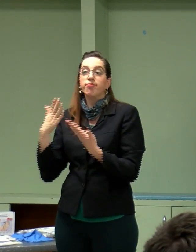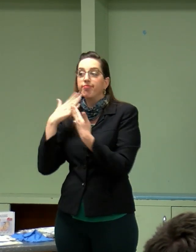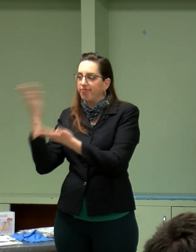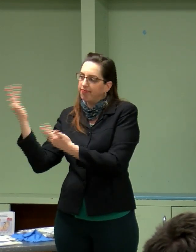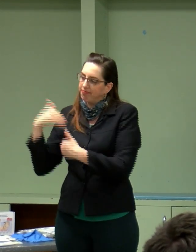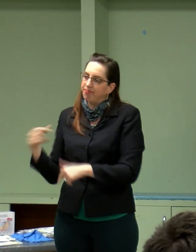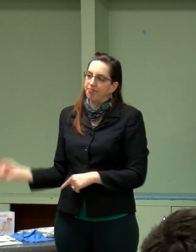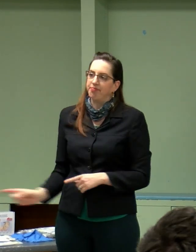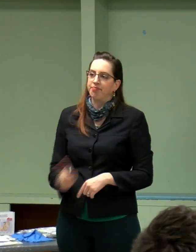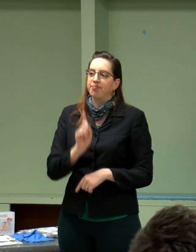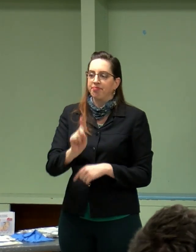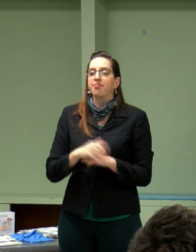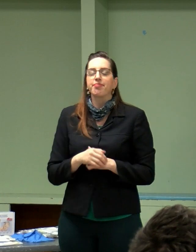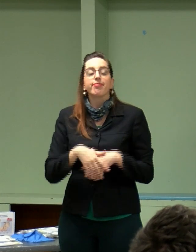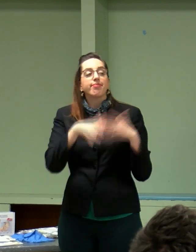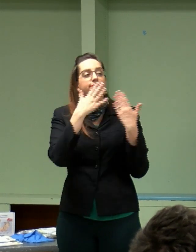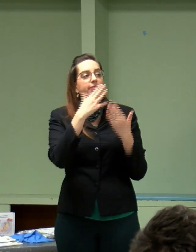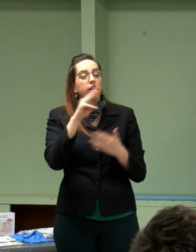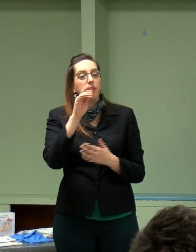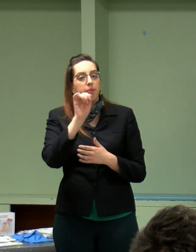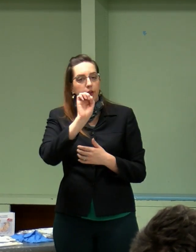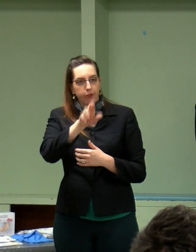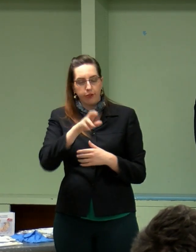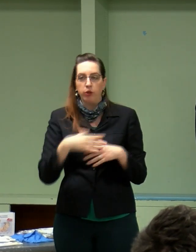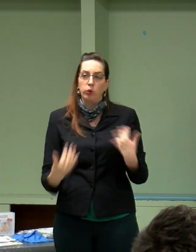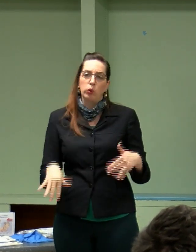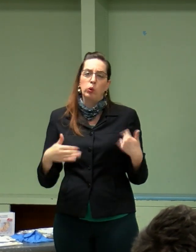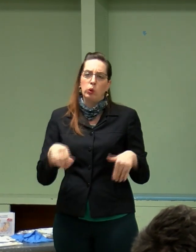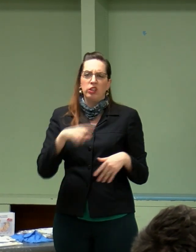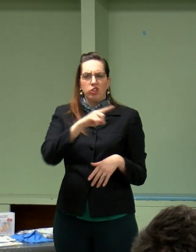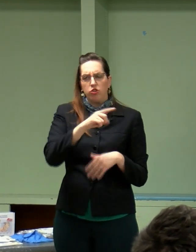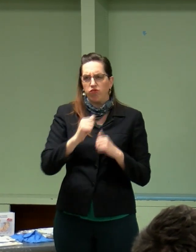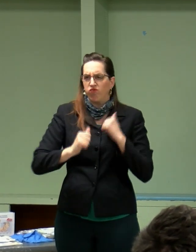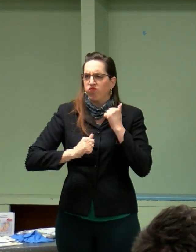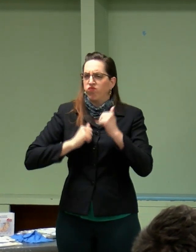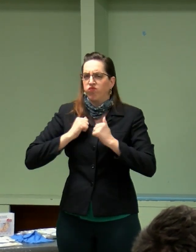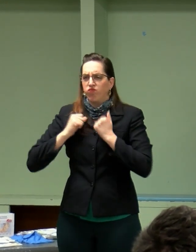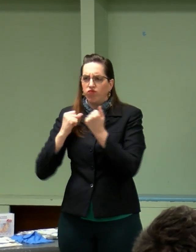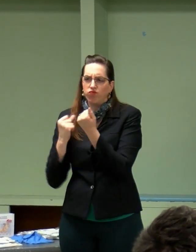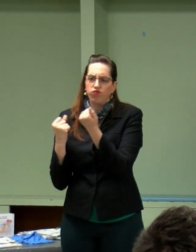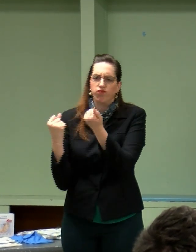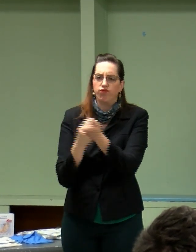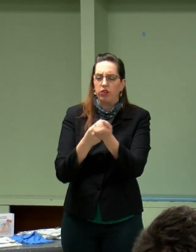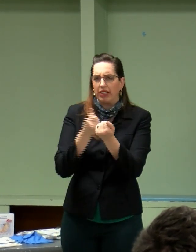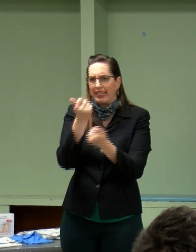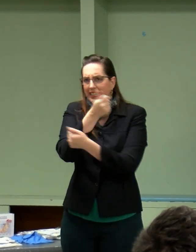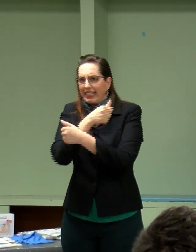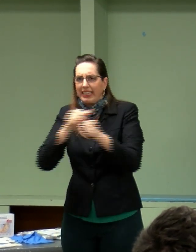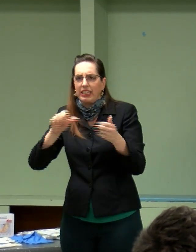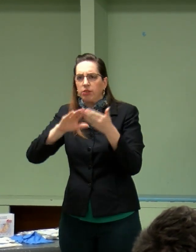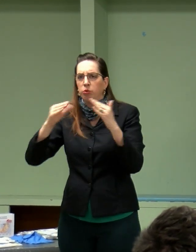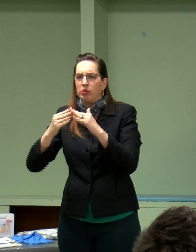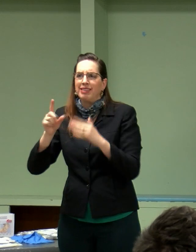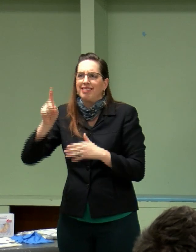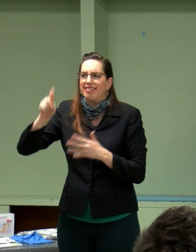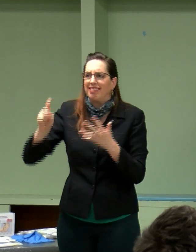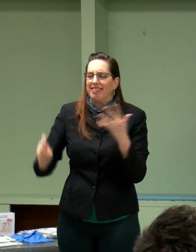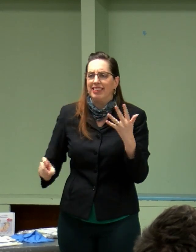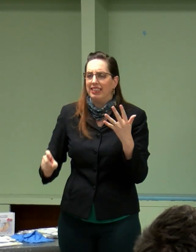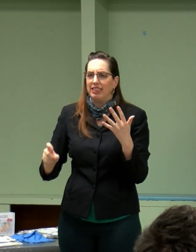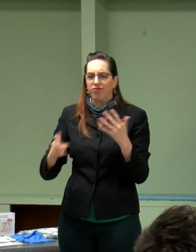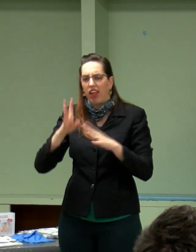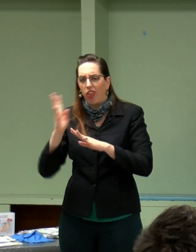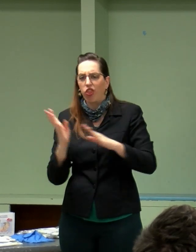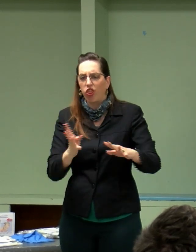Thank you, Mayor. Mayor, I want to thank you for really being a champion of all underserved communities in the city of Houston, especially the